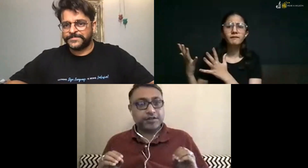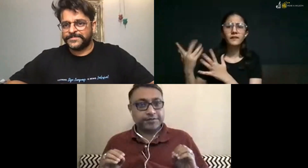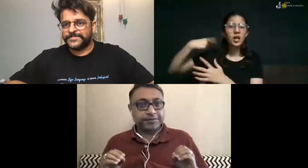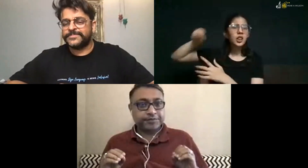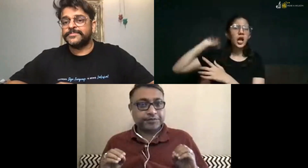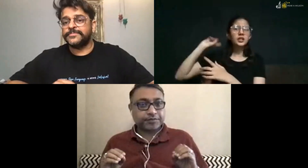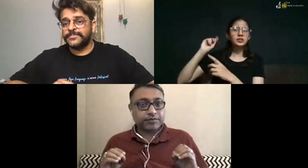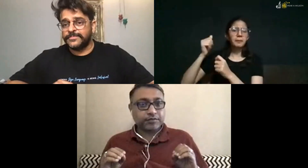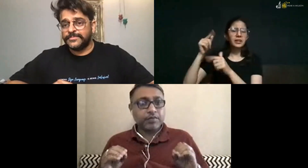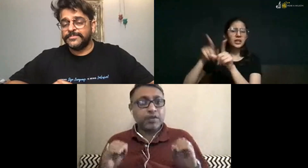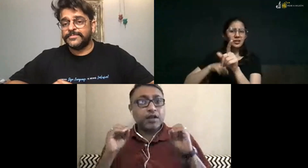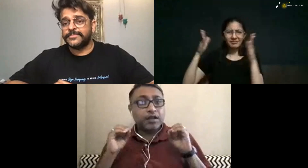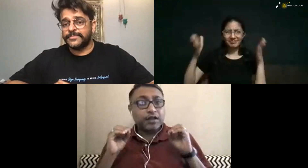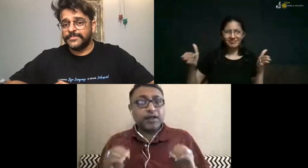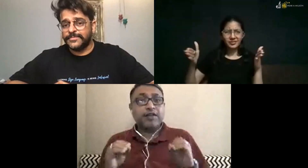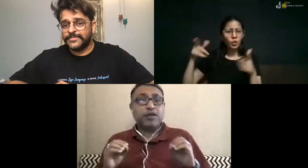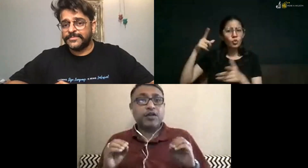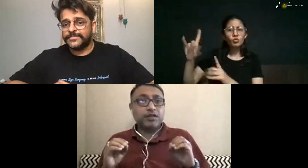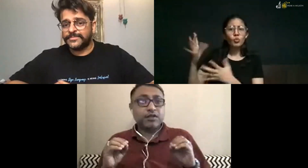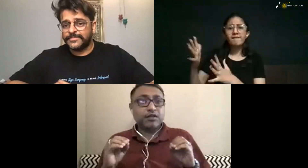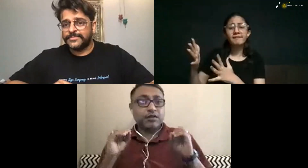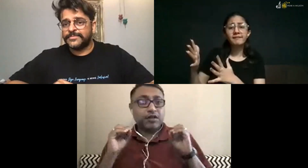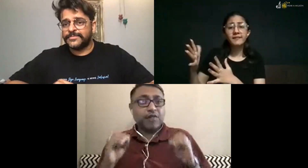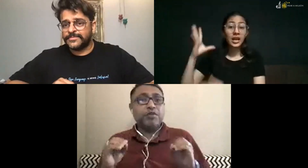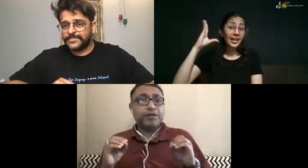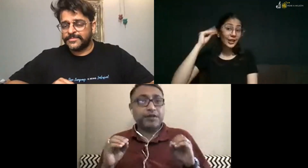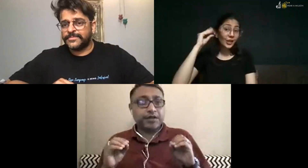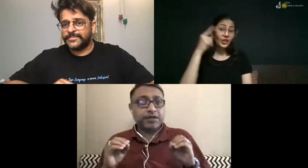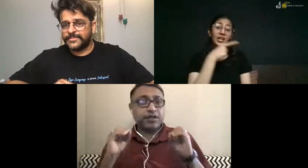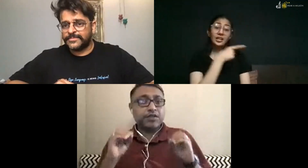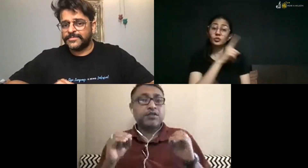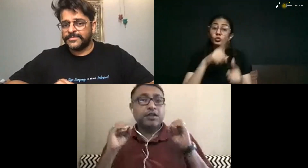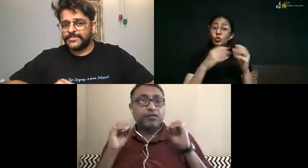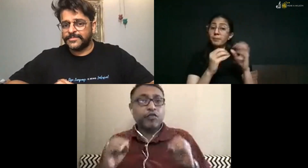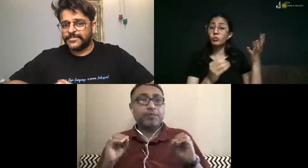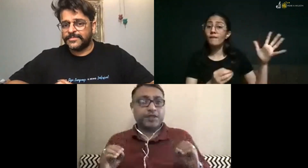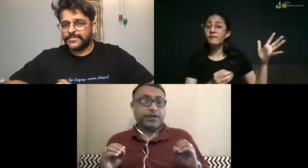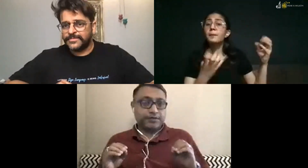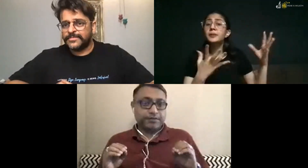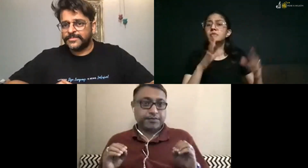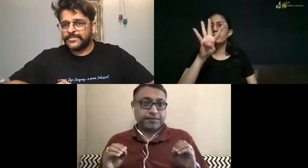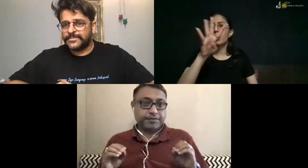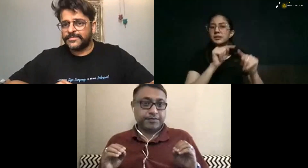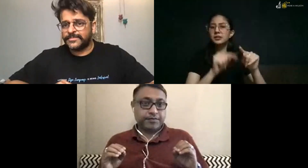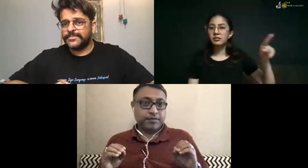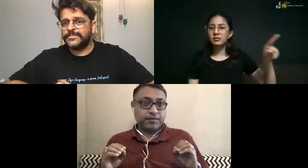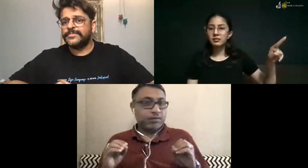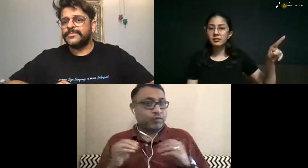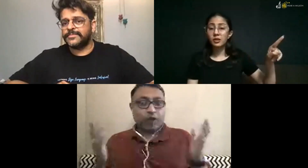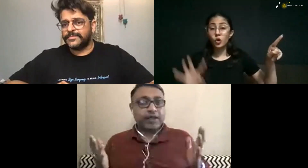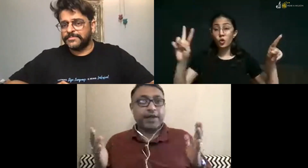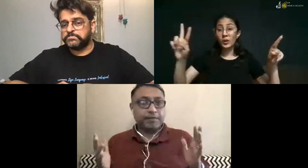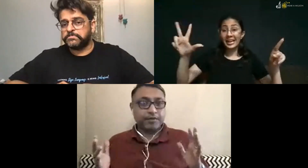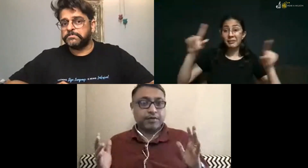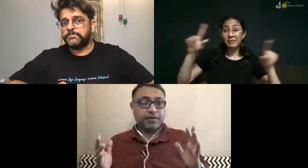year. The hearing world unemployment rate is 4%.